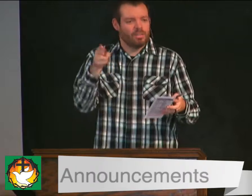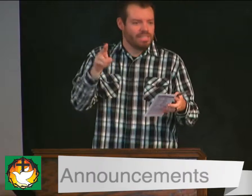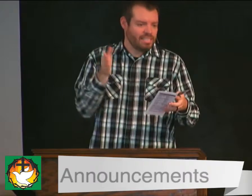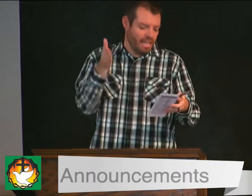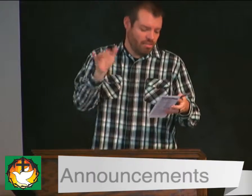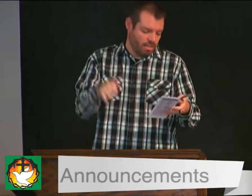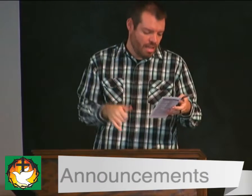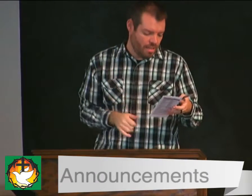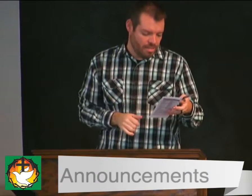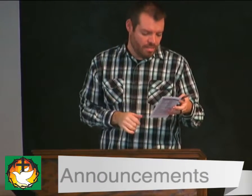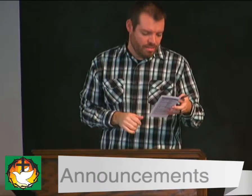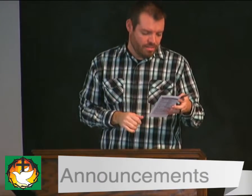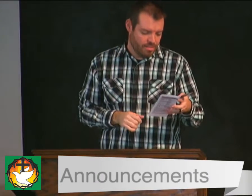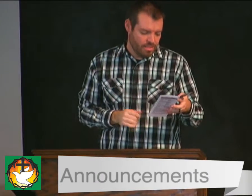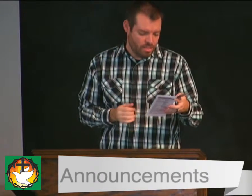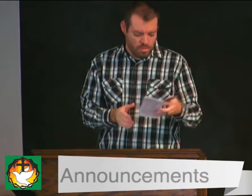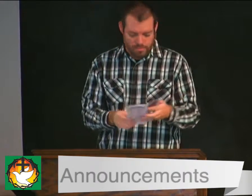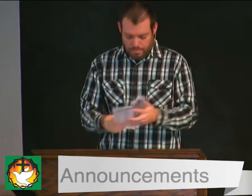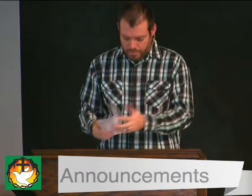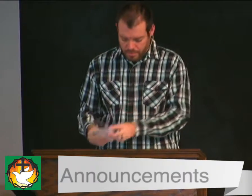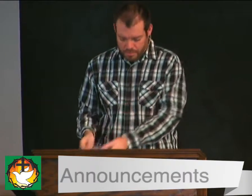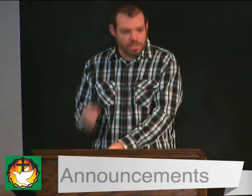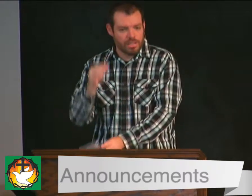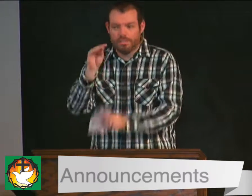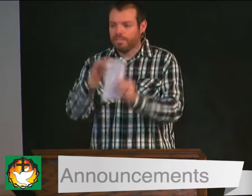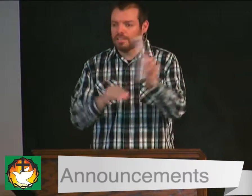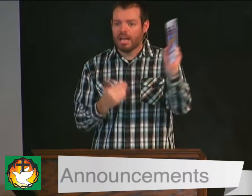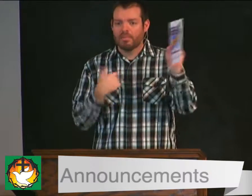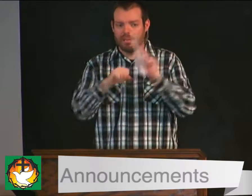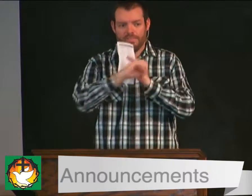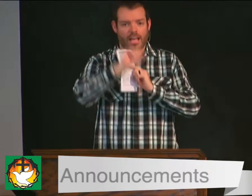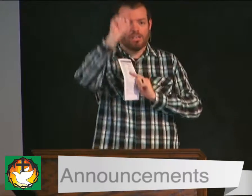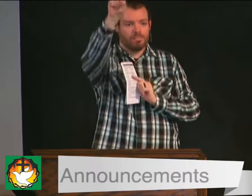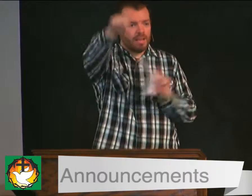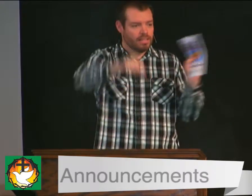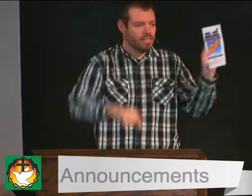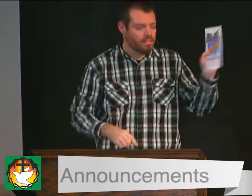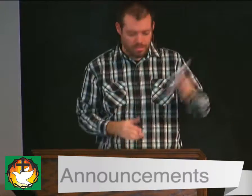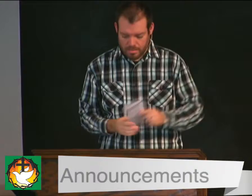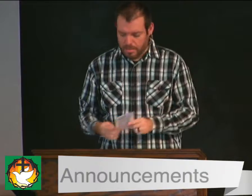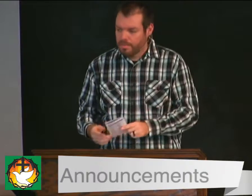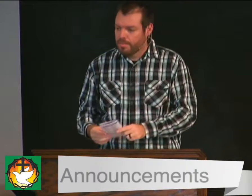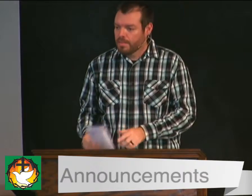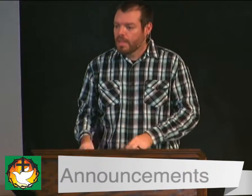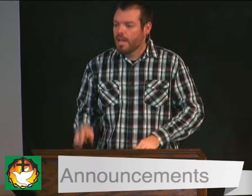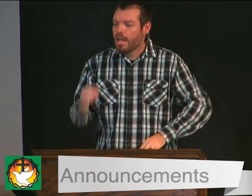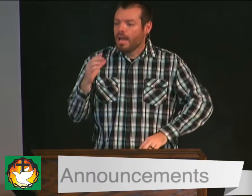it increases after that. So make sure you fill it out. We have flyers back there.